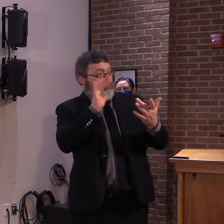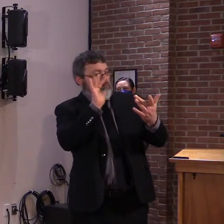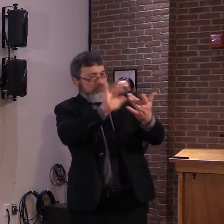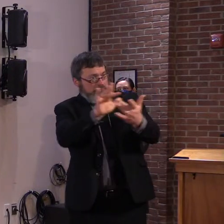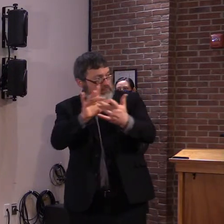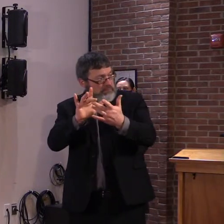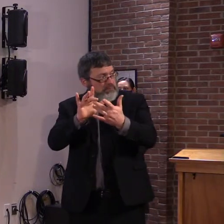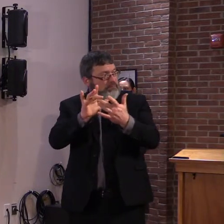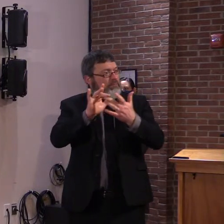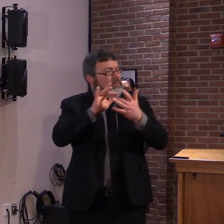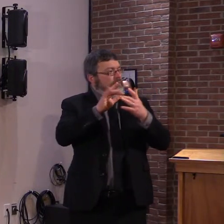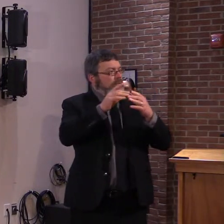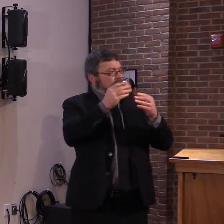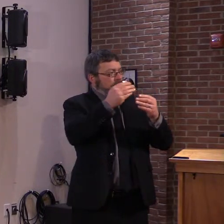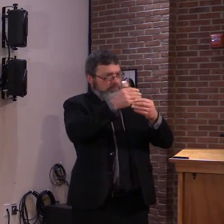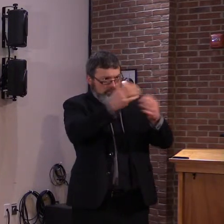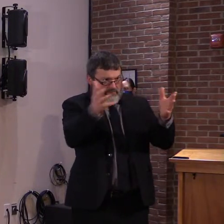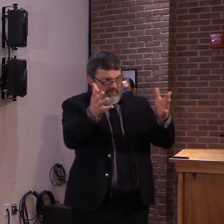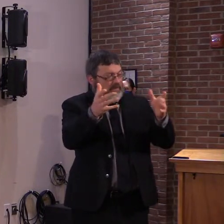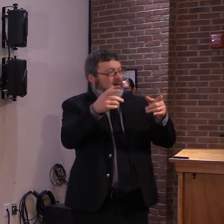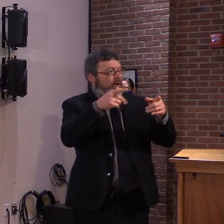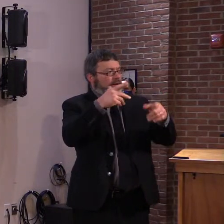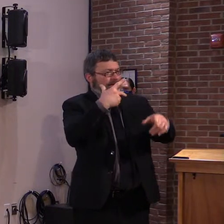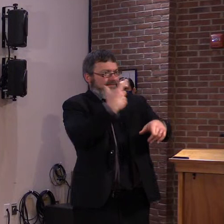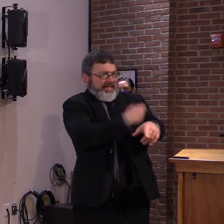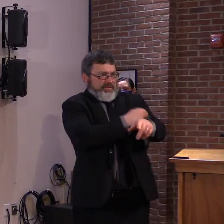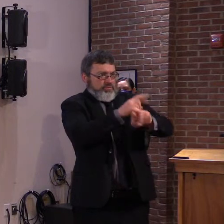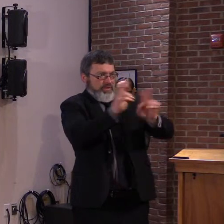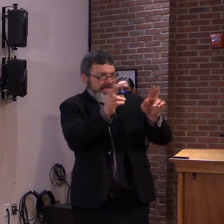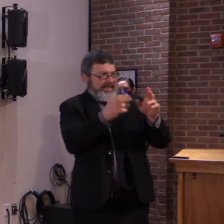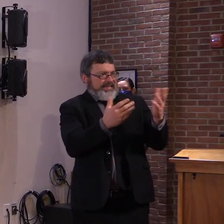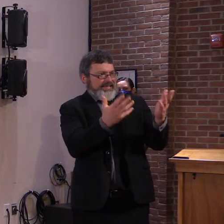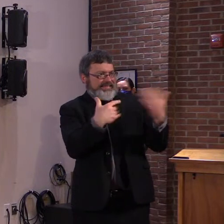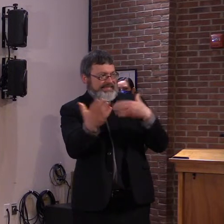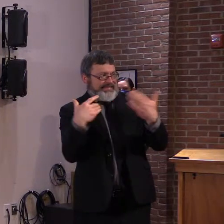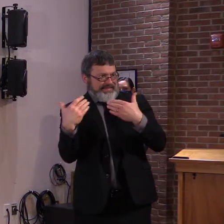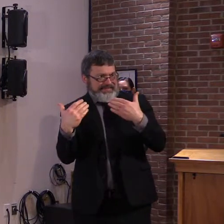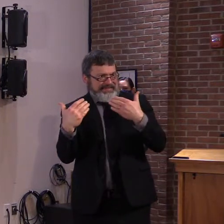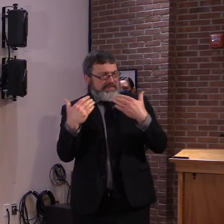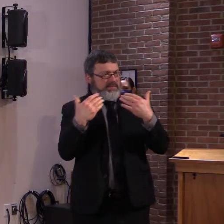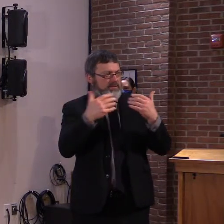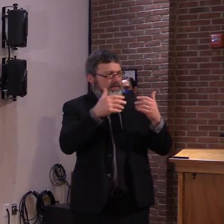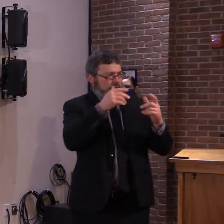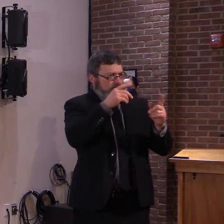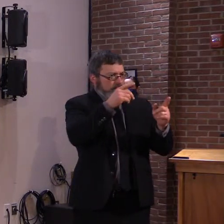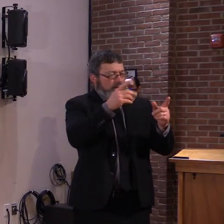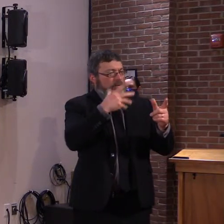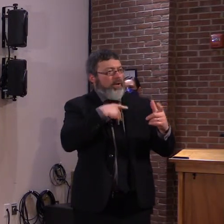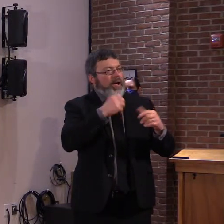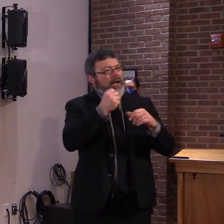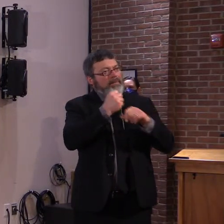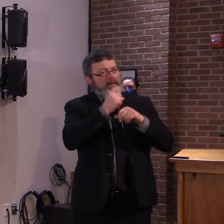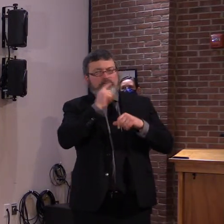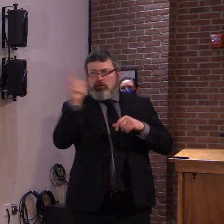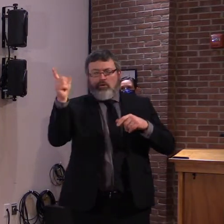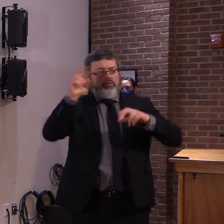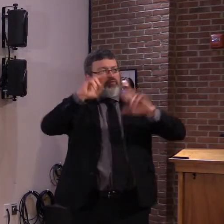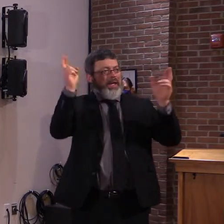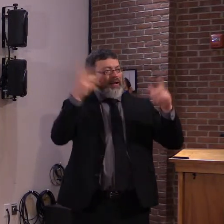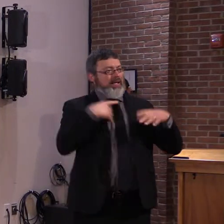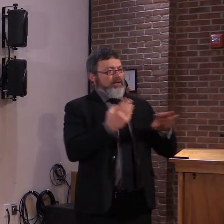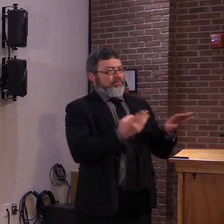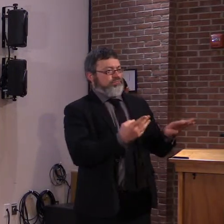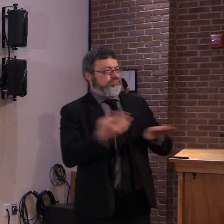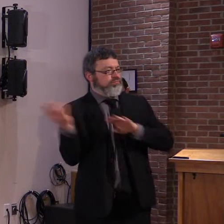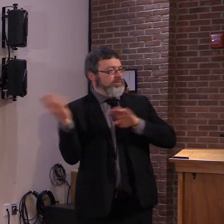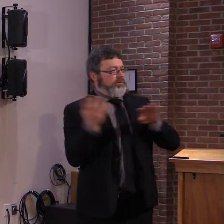of people taking it. Yeah, so there's an extensive messaging plan, and obviously you haven't seen it yet because we have to find out